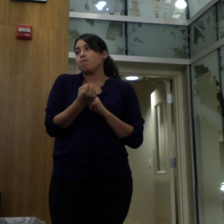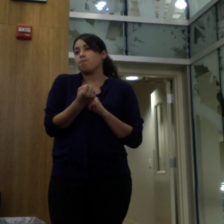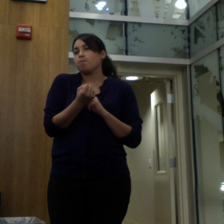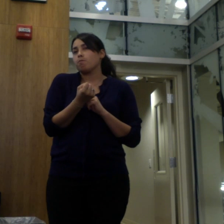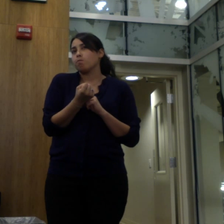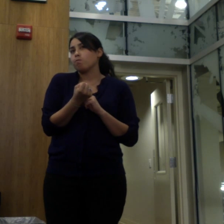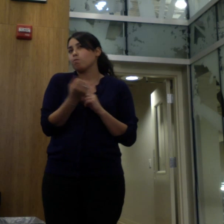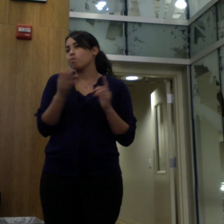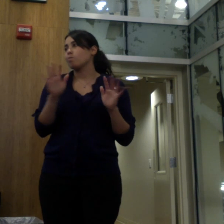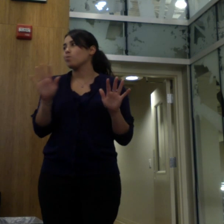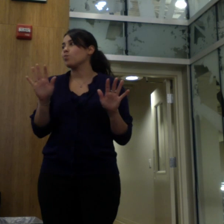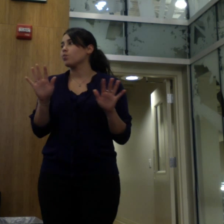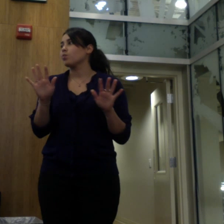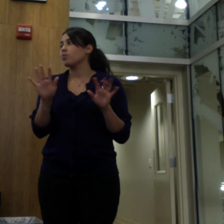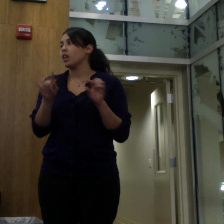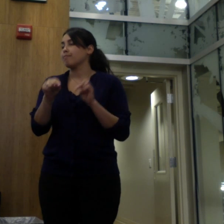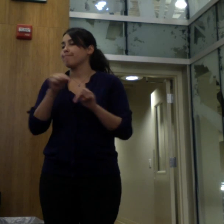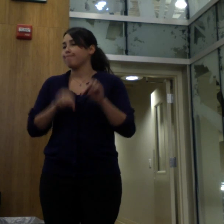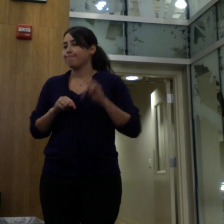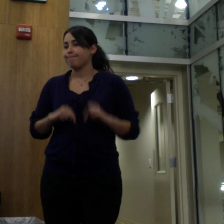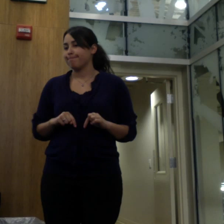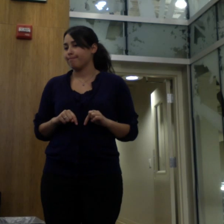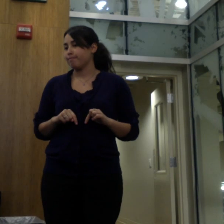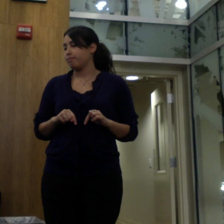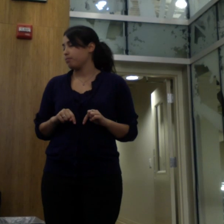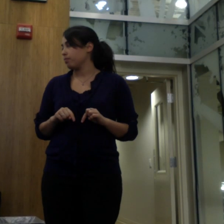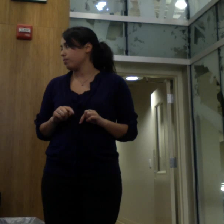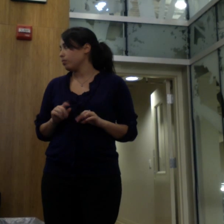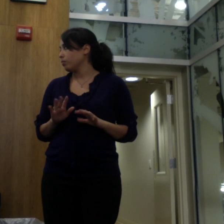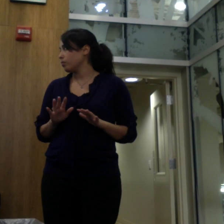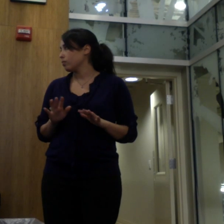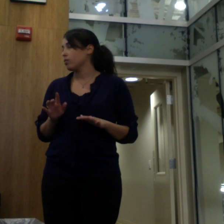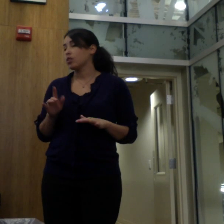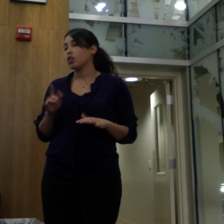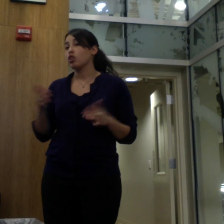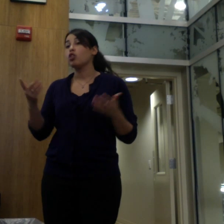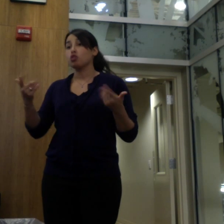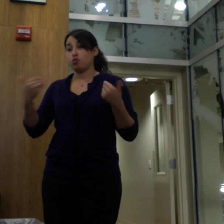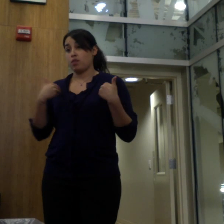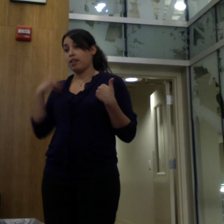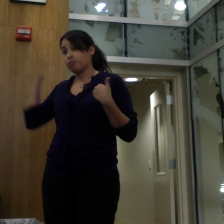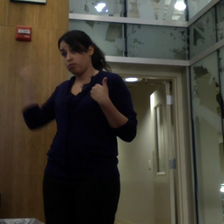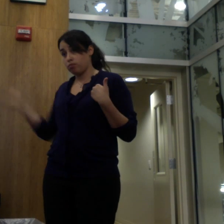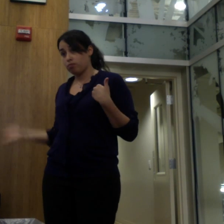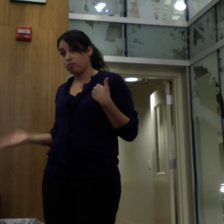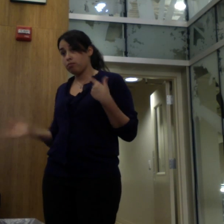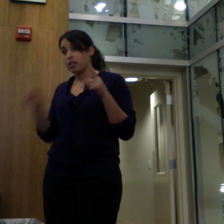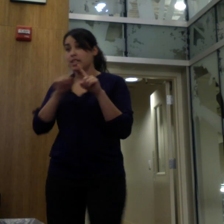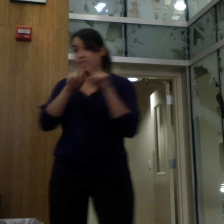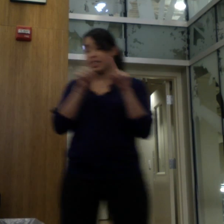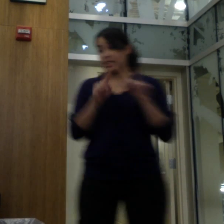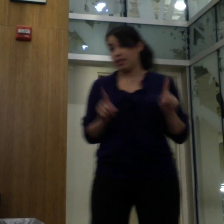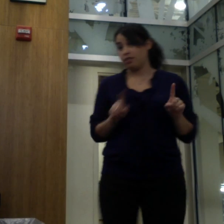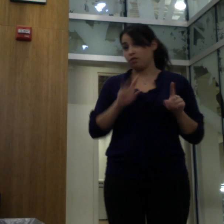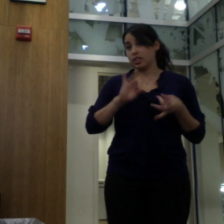actually, before I even get into all of this, you have all of these, the different types of